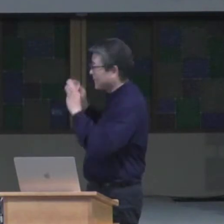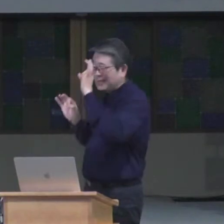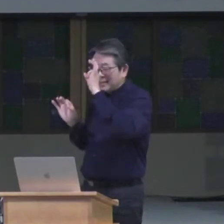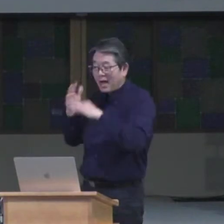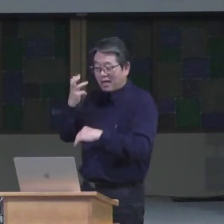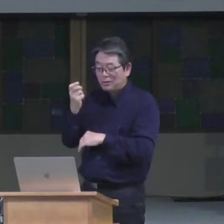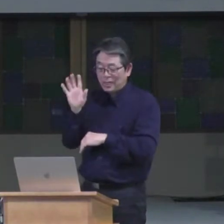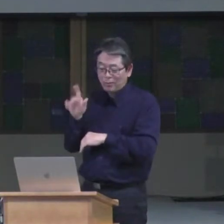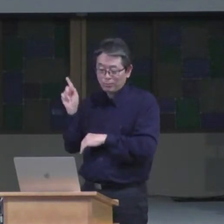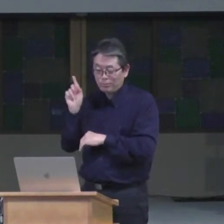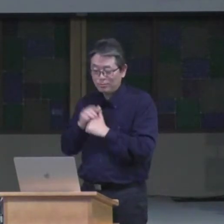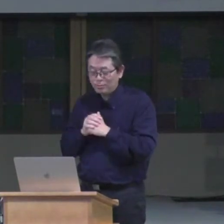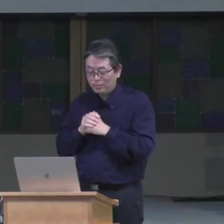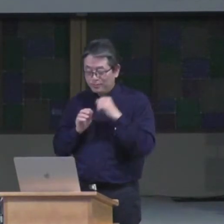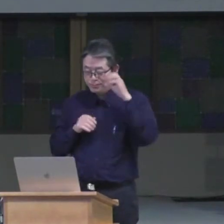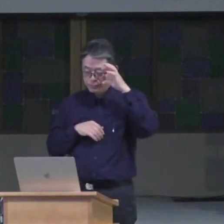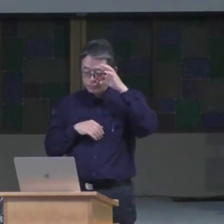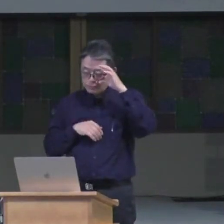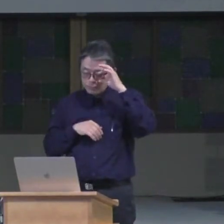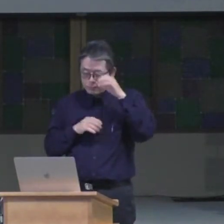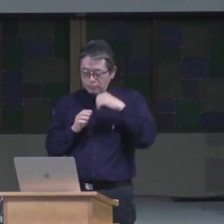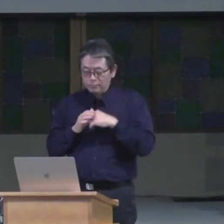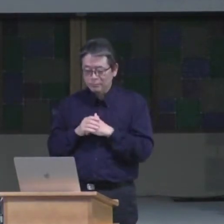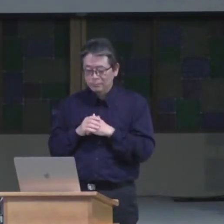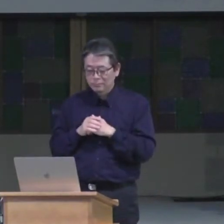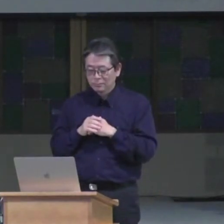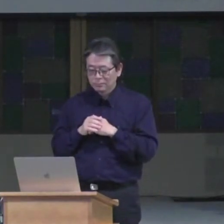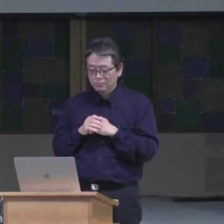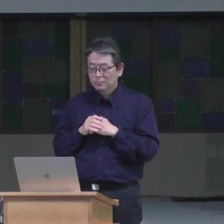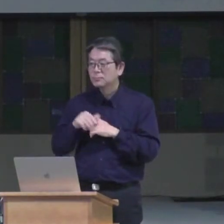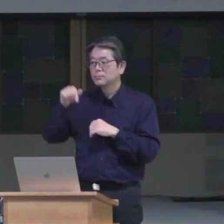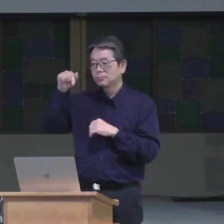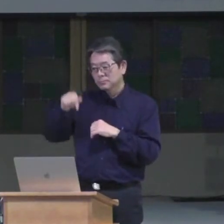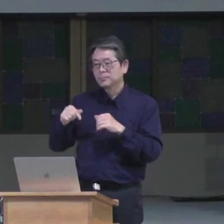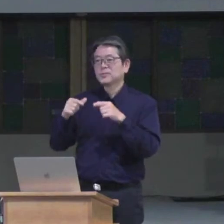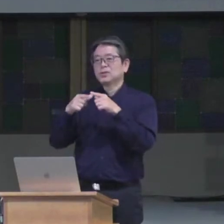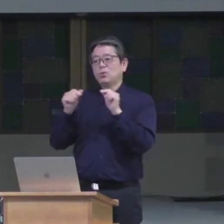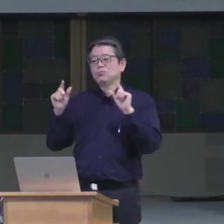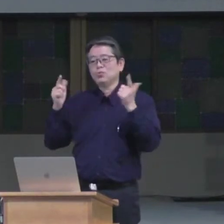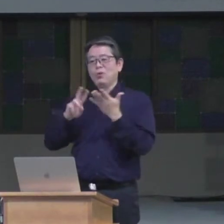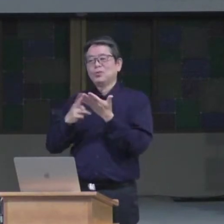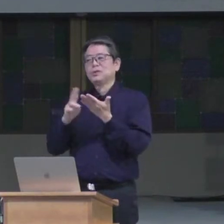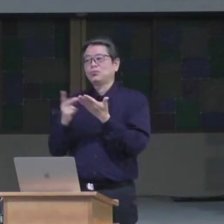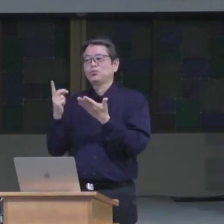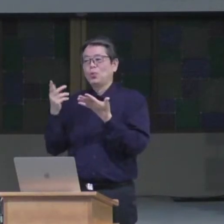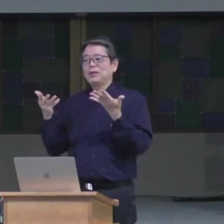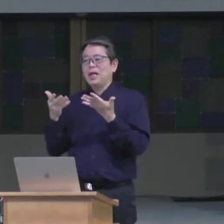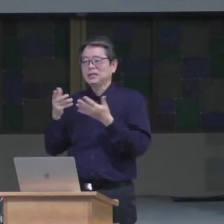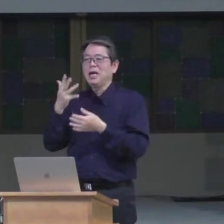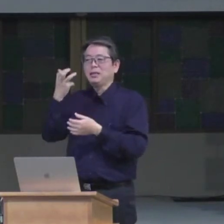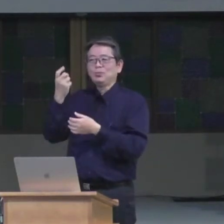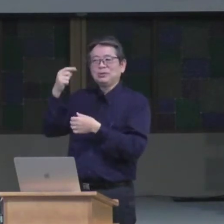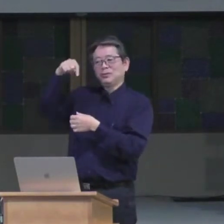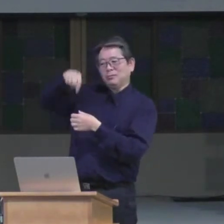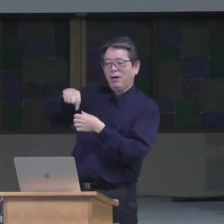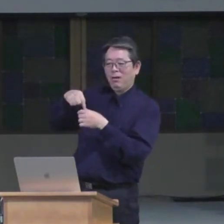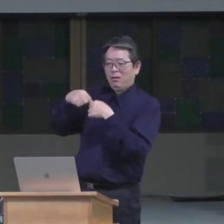are 81 who have some kind of translation project started. And Japanese Sign Language is one of them, one of